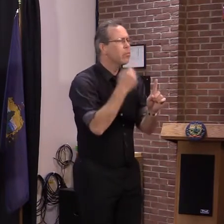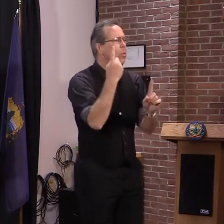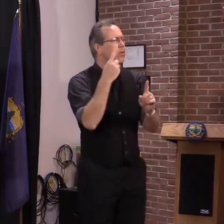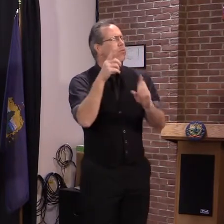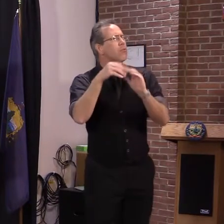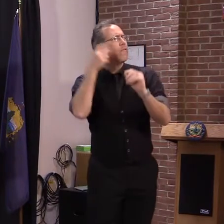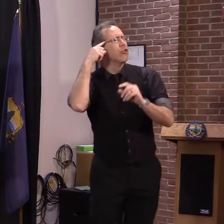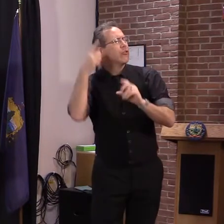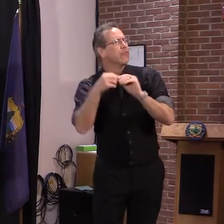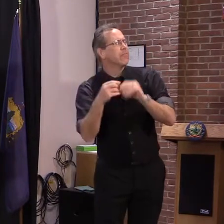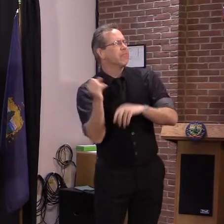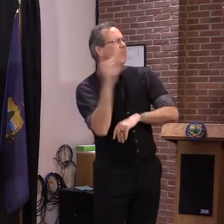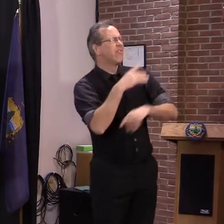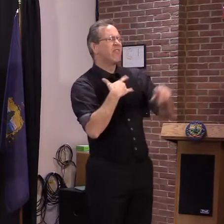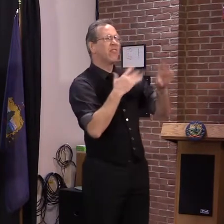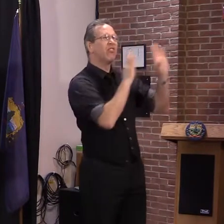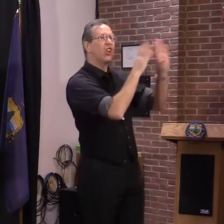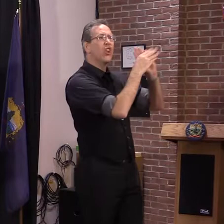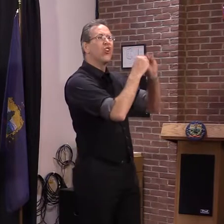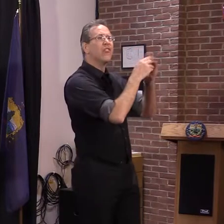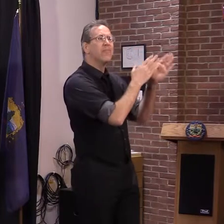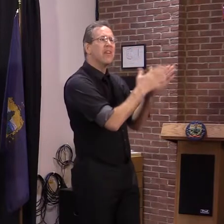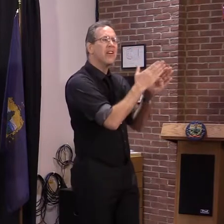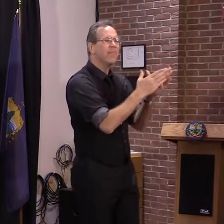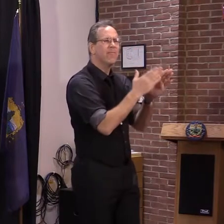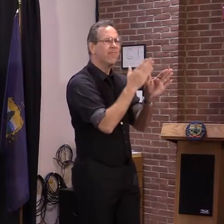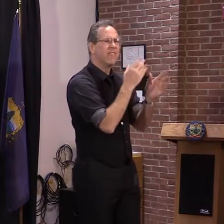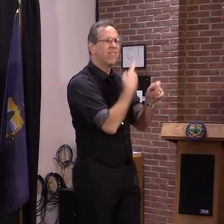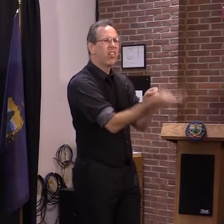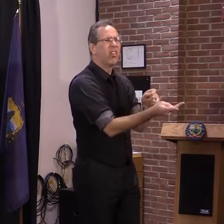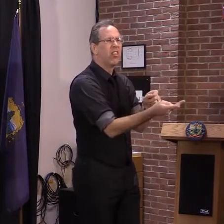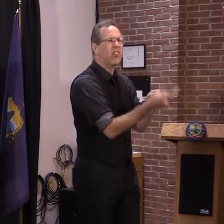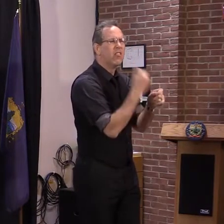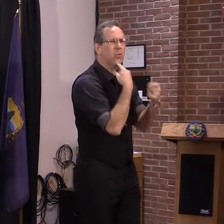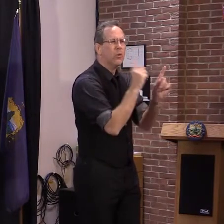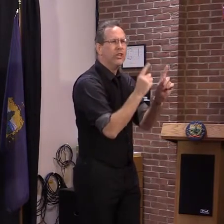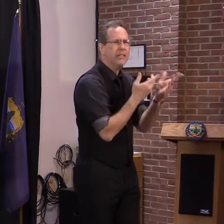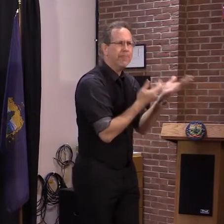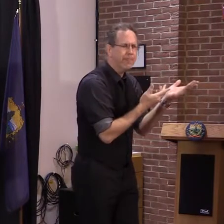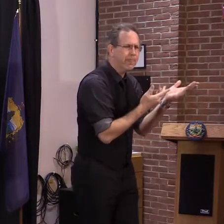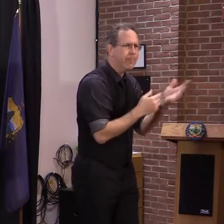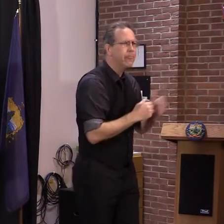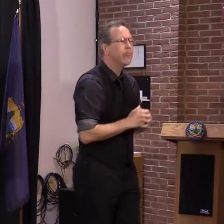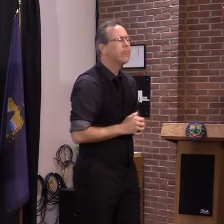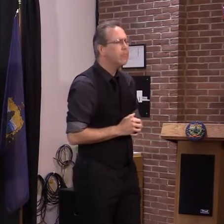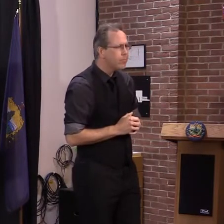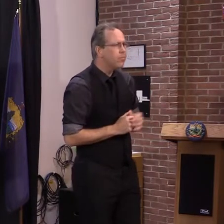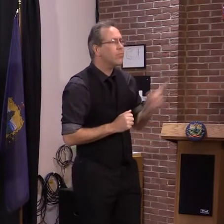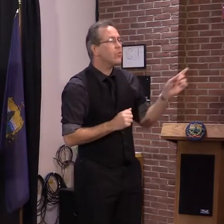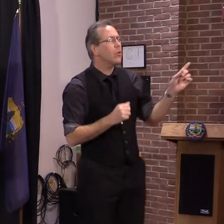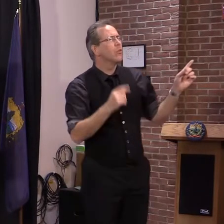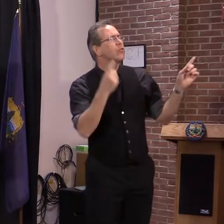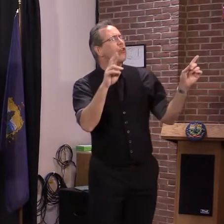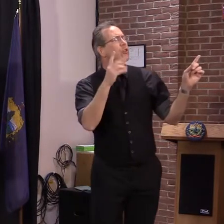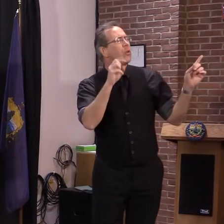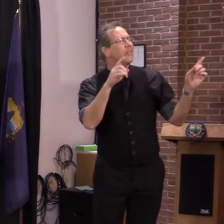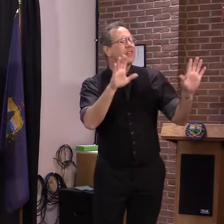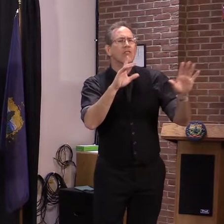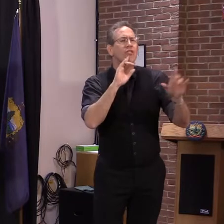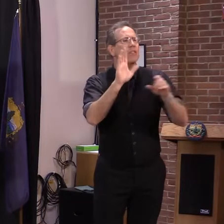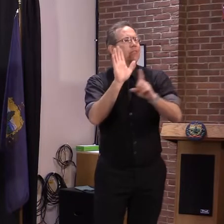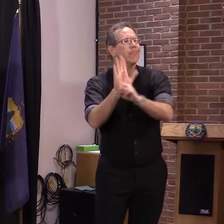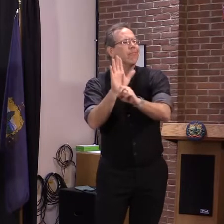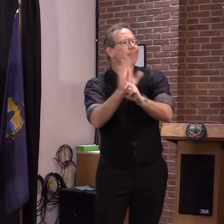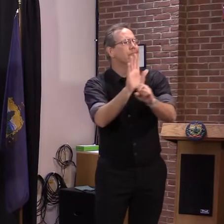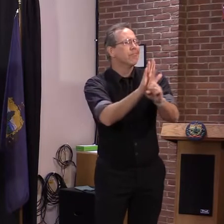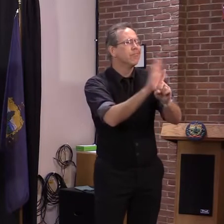public actually is, and she stressed that personal responsibility and individual decision-making is key